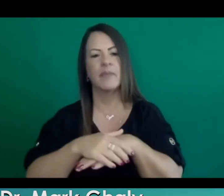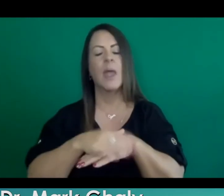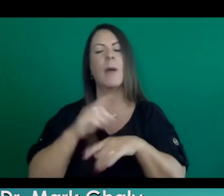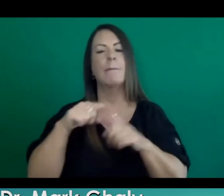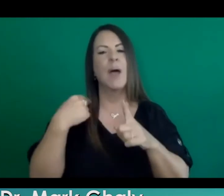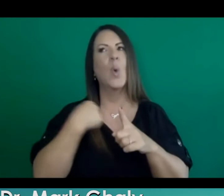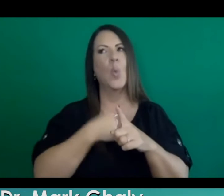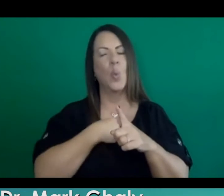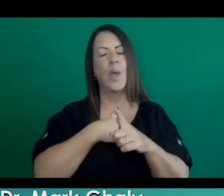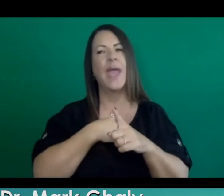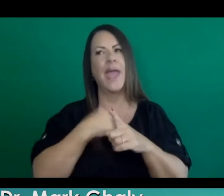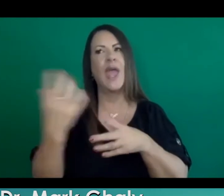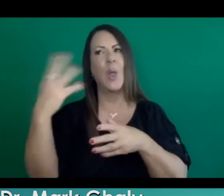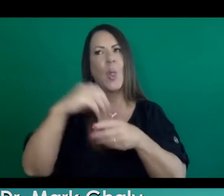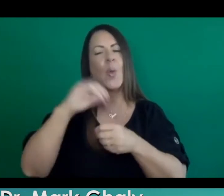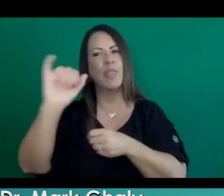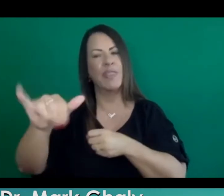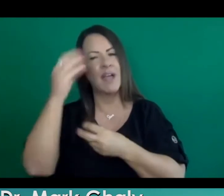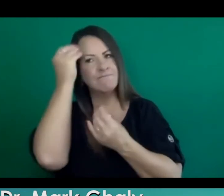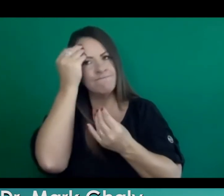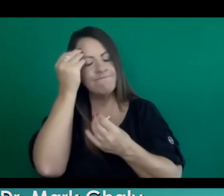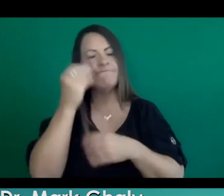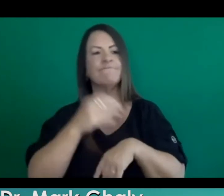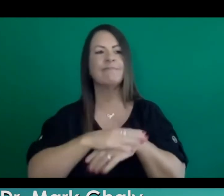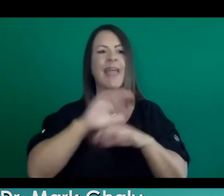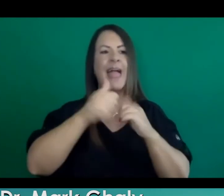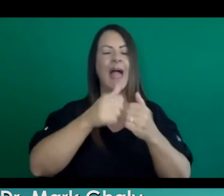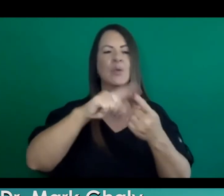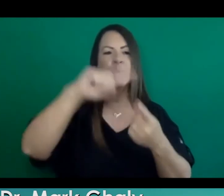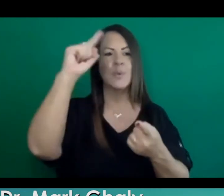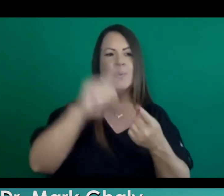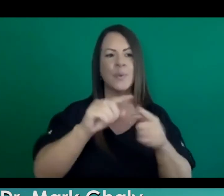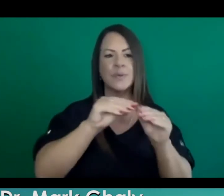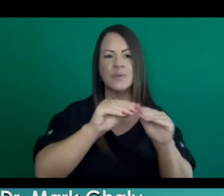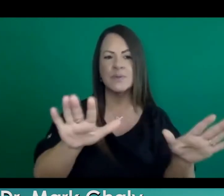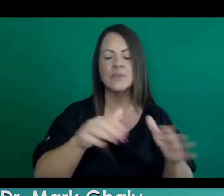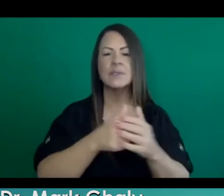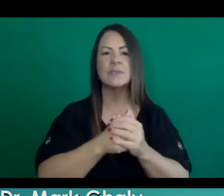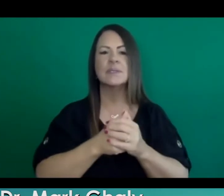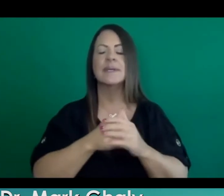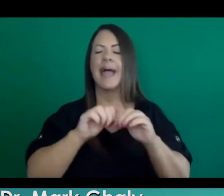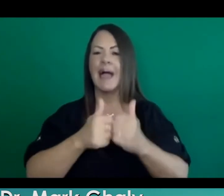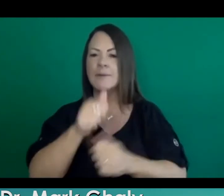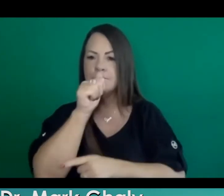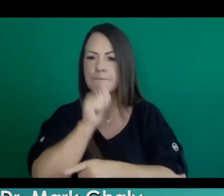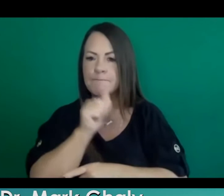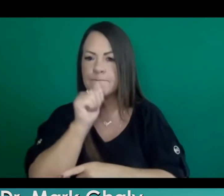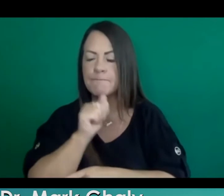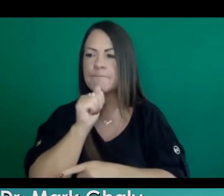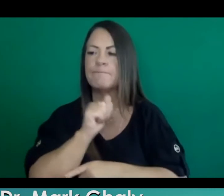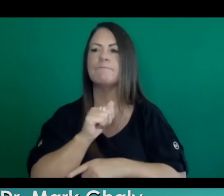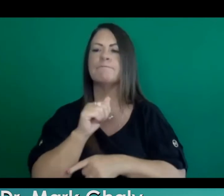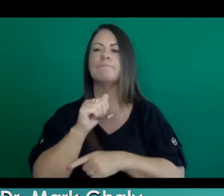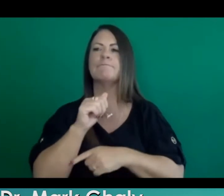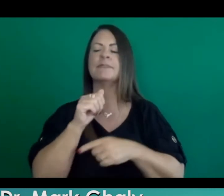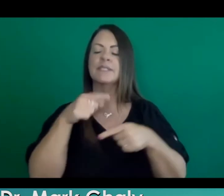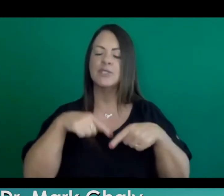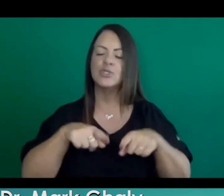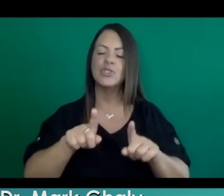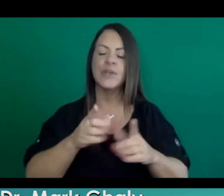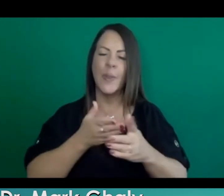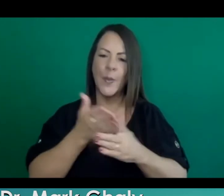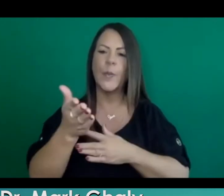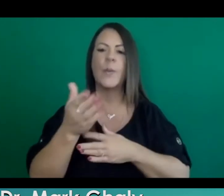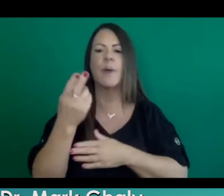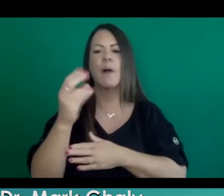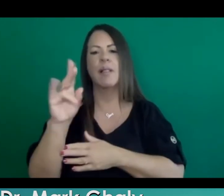of disease transmission, the need to be patient as we watch moments like Labor Day actually have